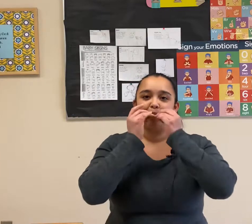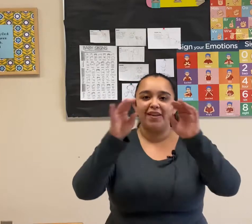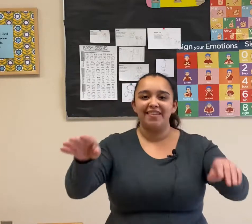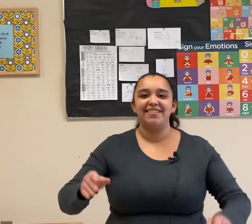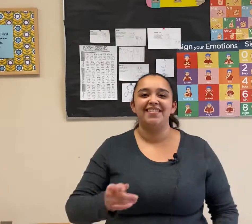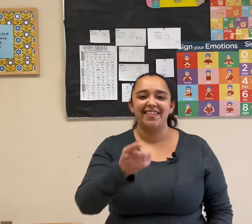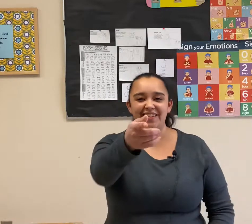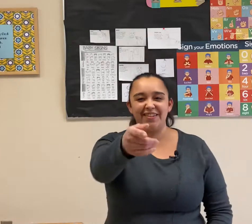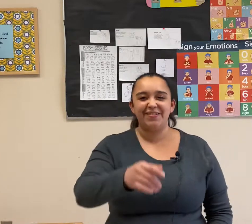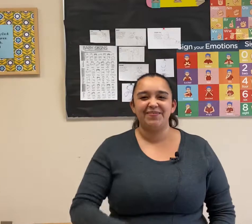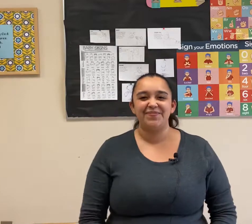bless you.